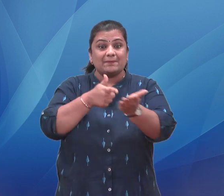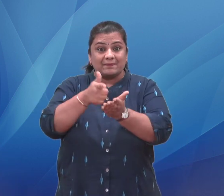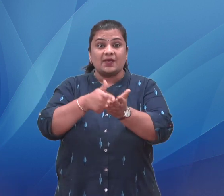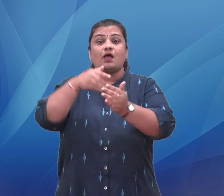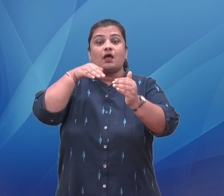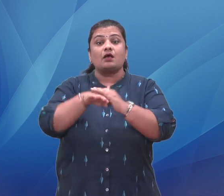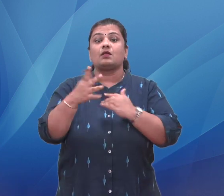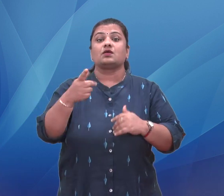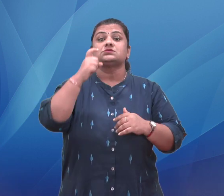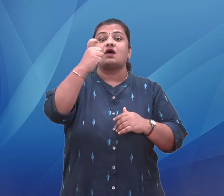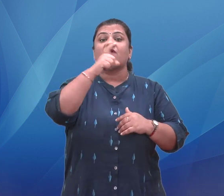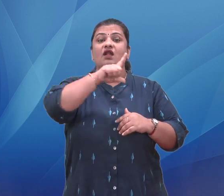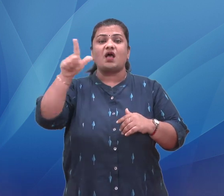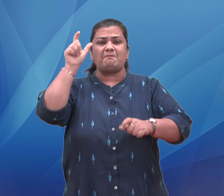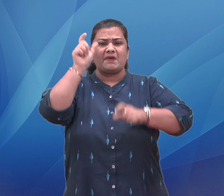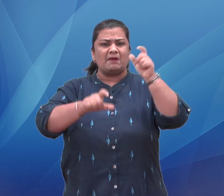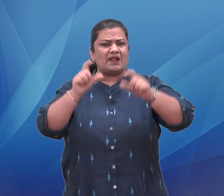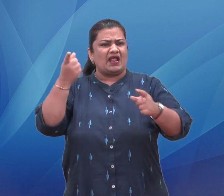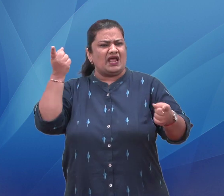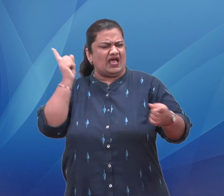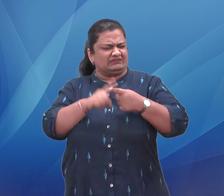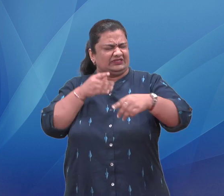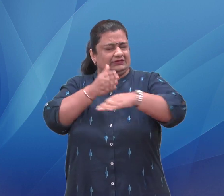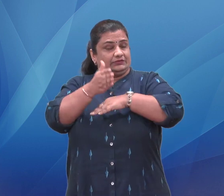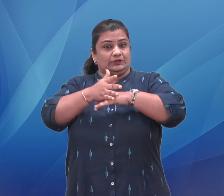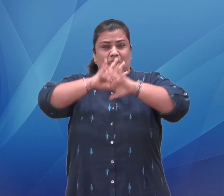in 413 relief camps.